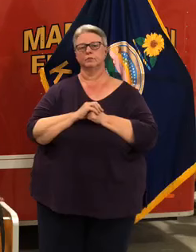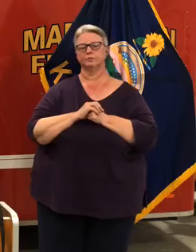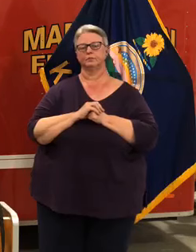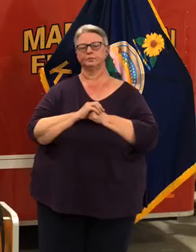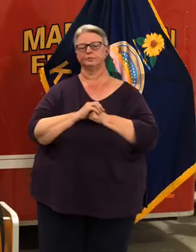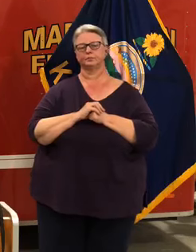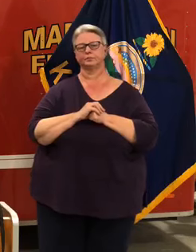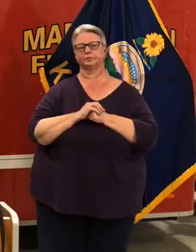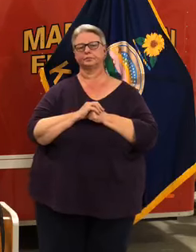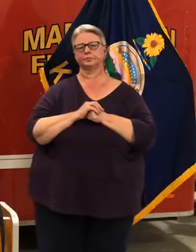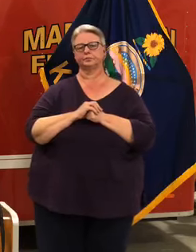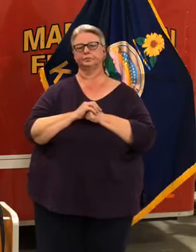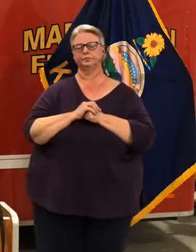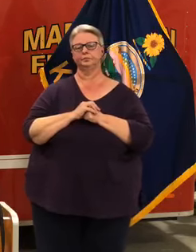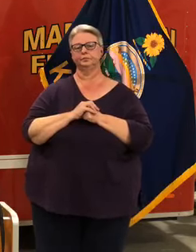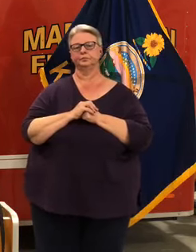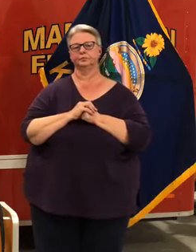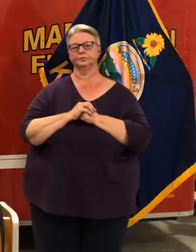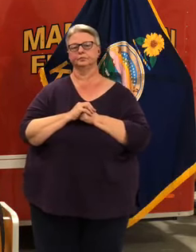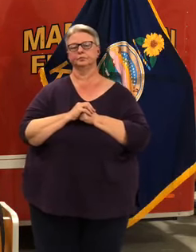Chase.